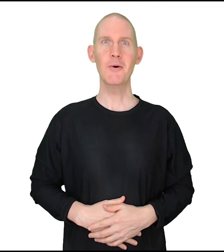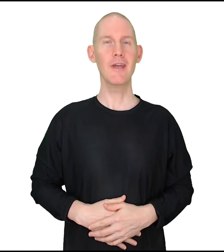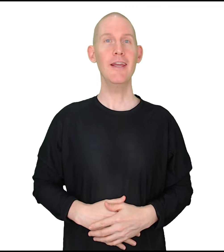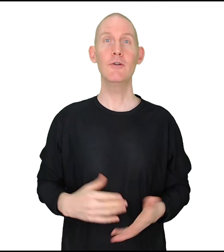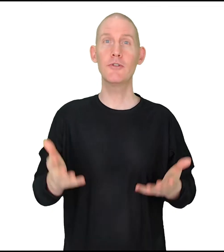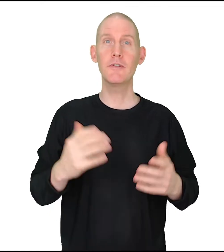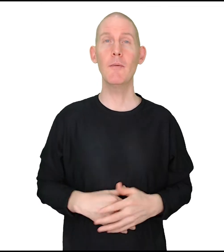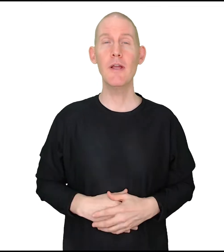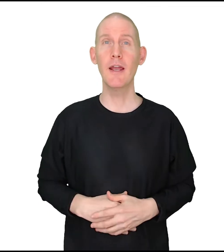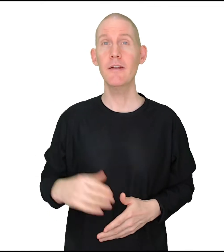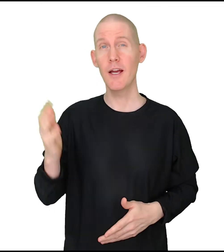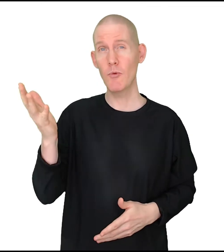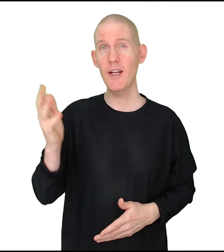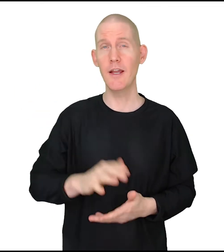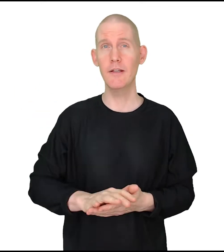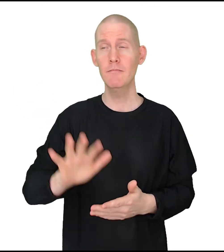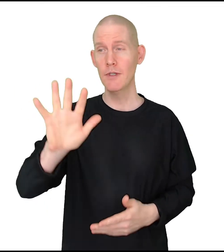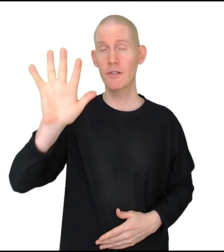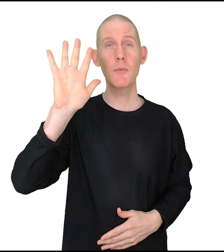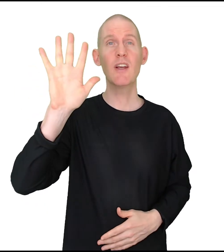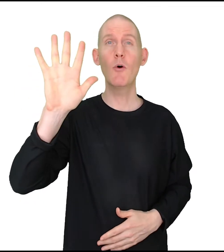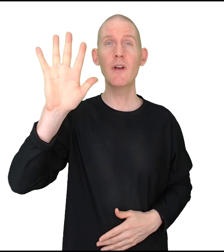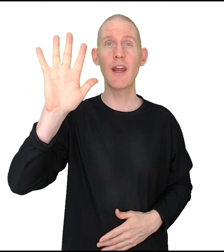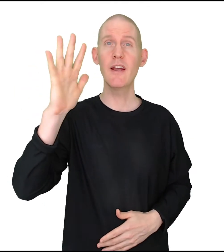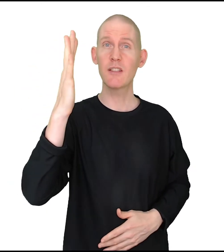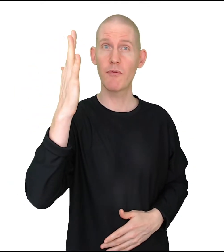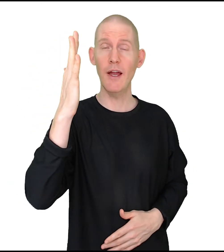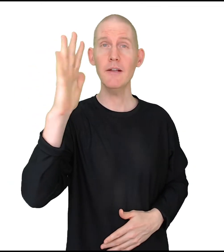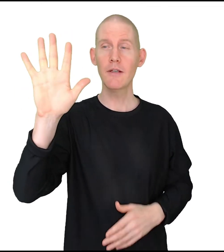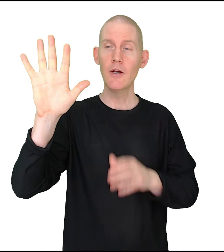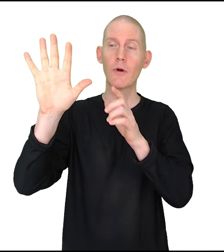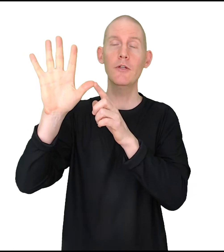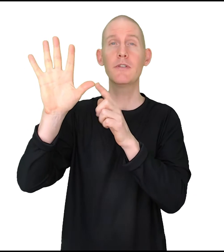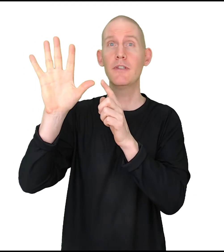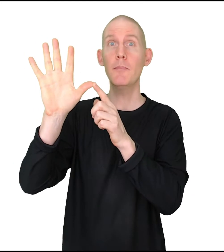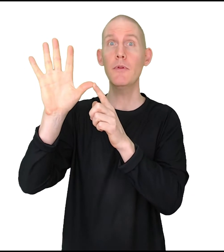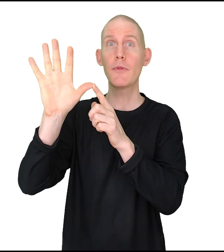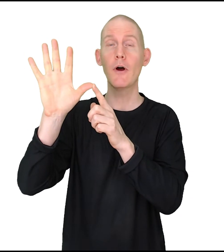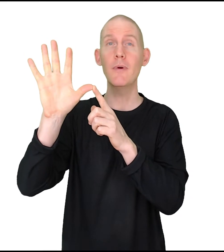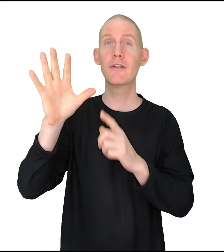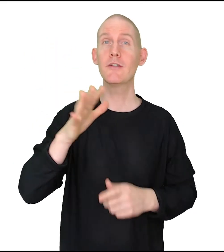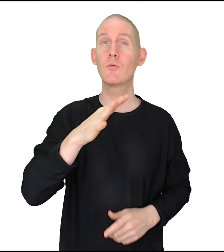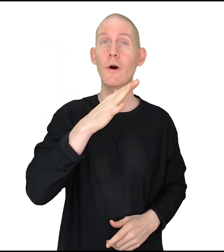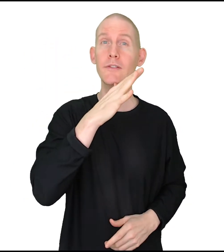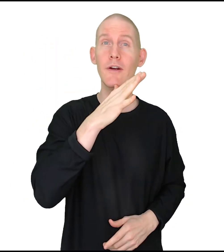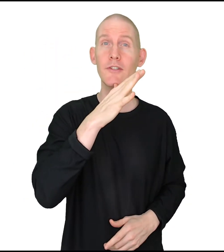Okay, use your dominant hand. I'm right-handed. Just make an open hand. It's flat. We're going to use the tip of the thumb and touch once on our